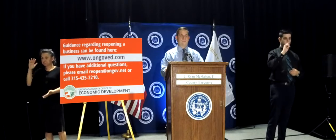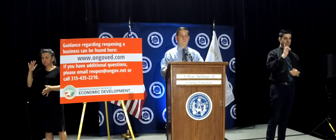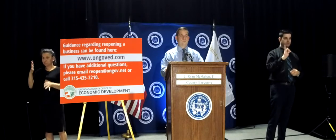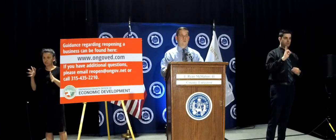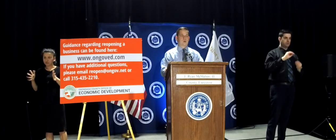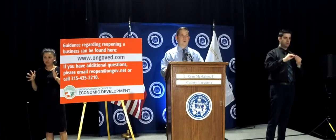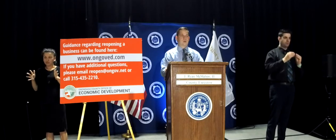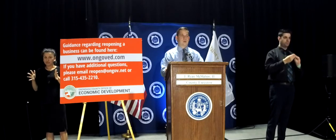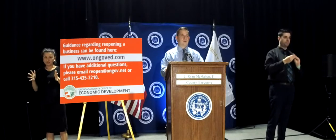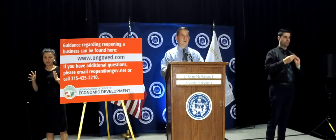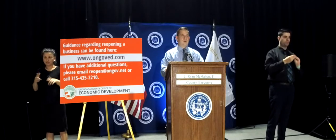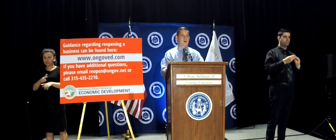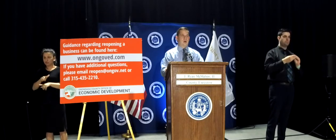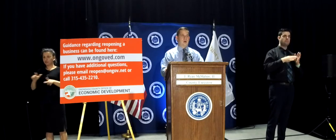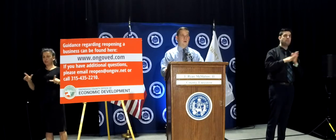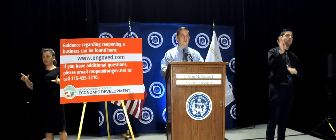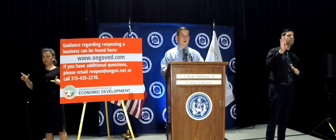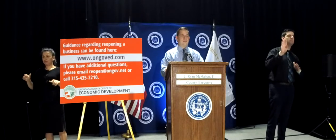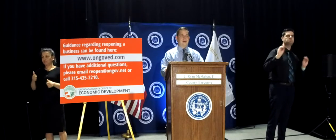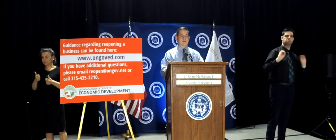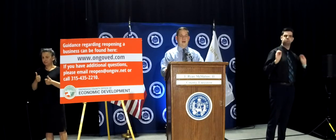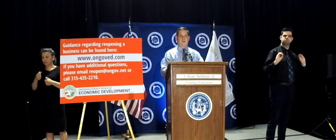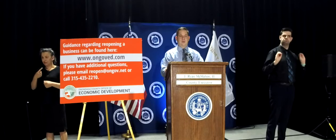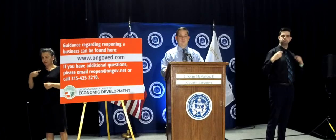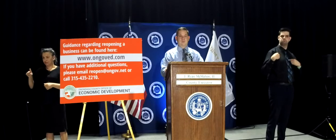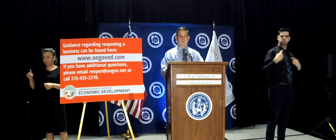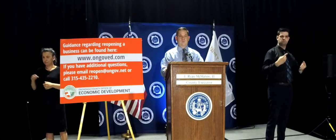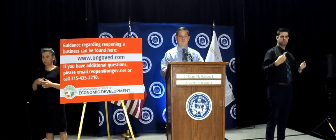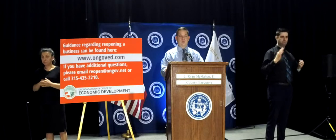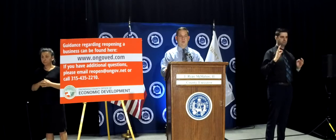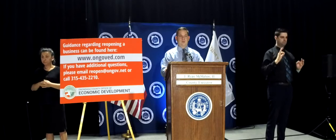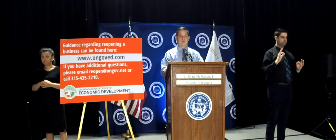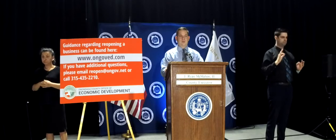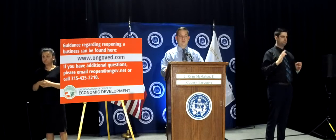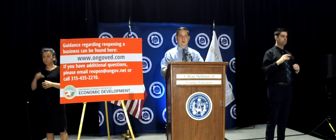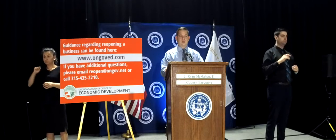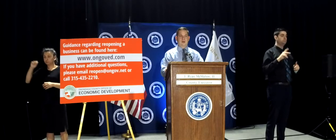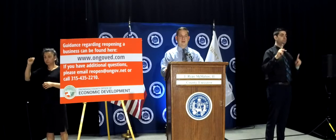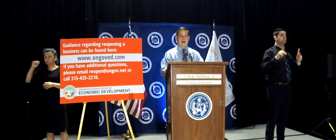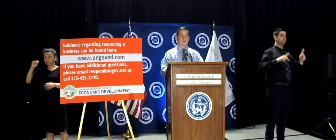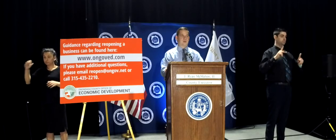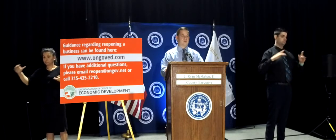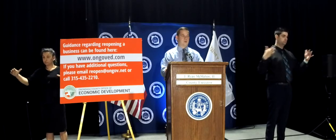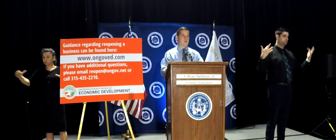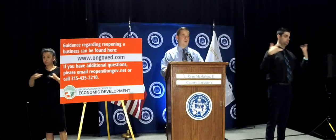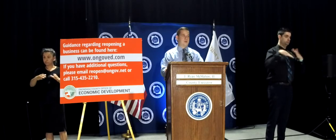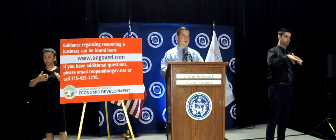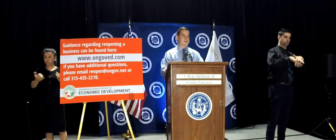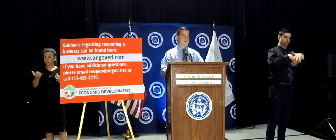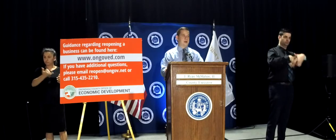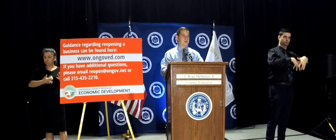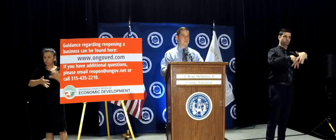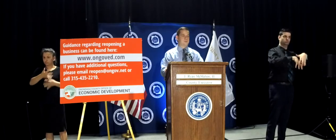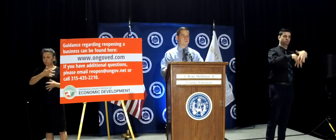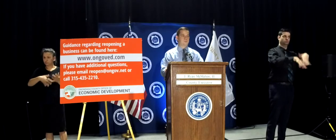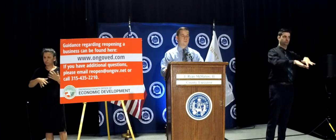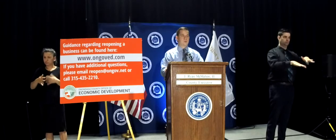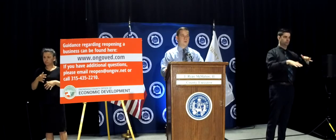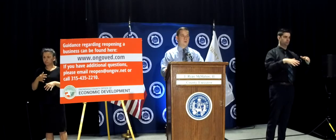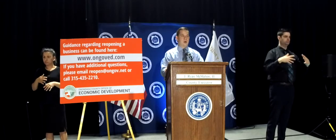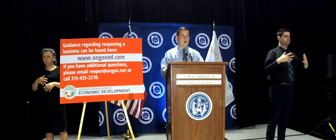point. Certainly, there have been mass gatherings. We know that these are in conflict with Covid-19